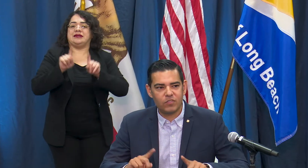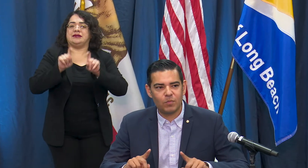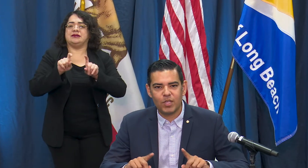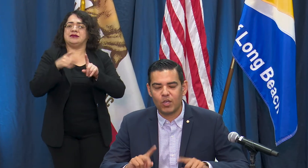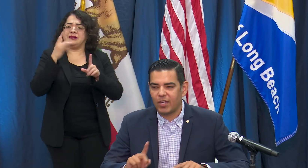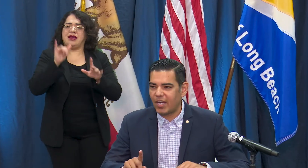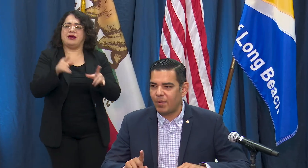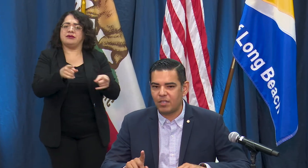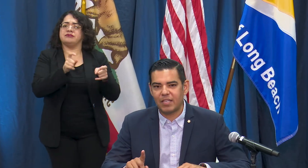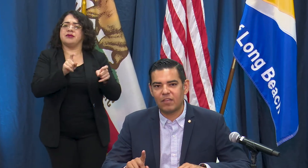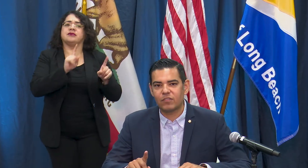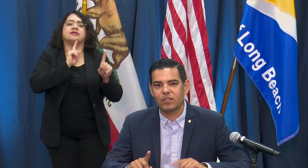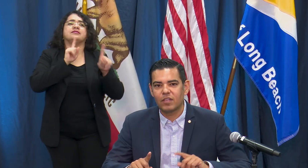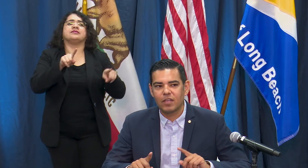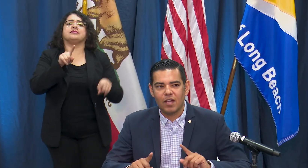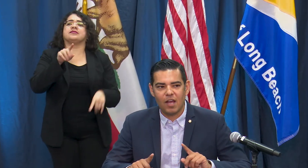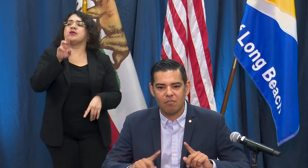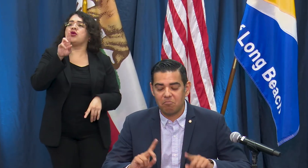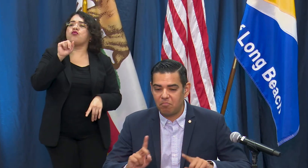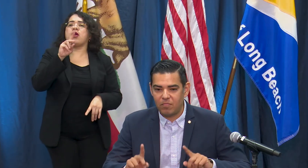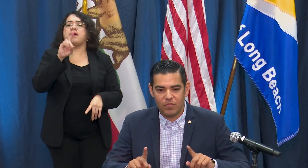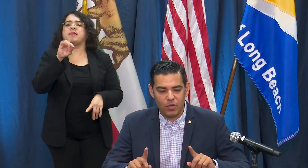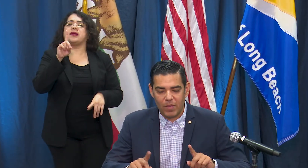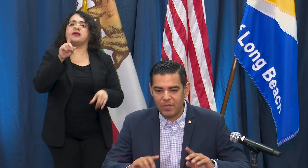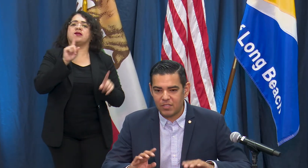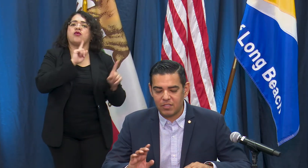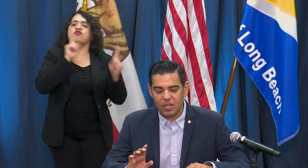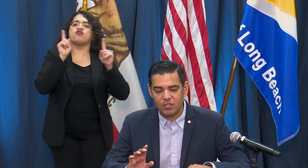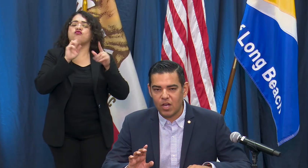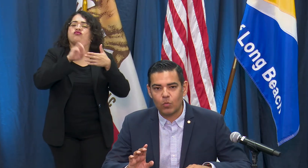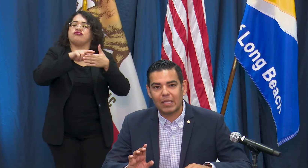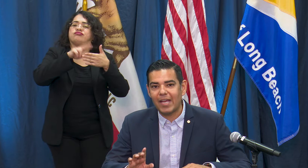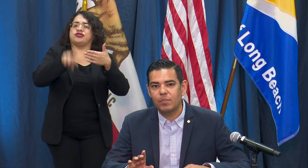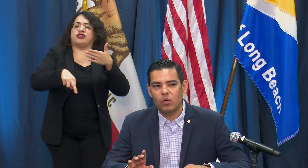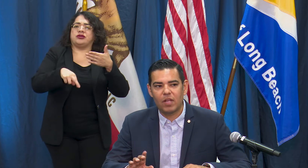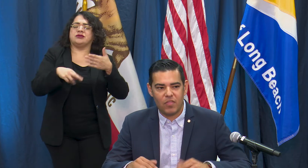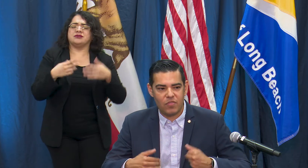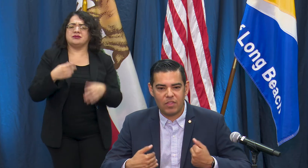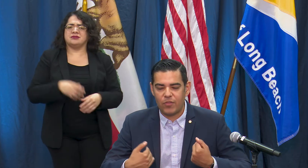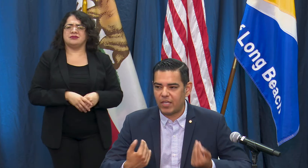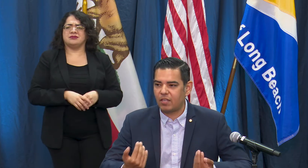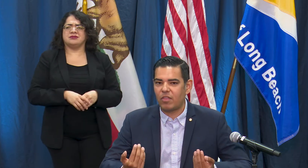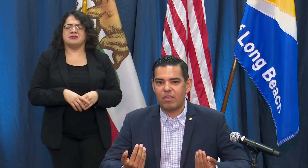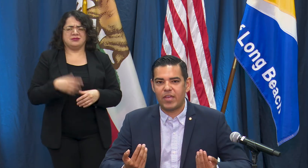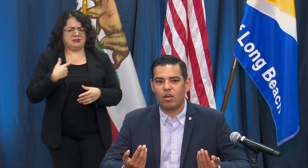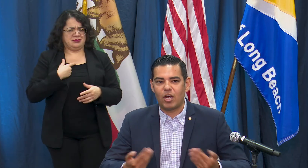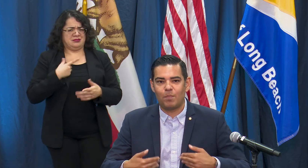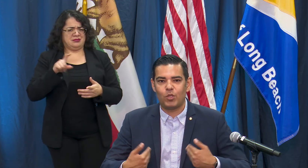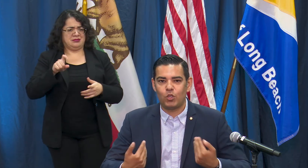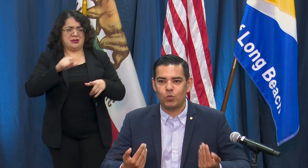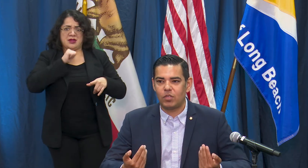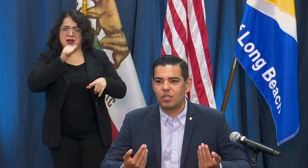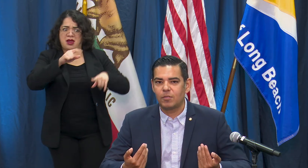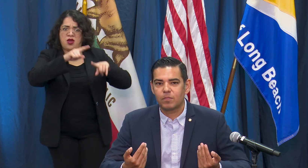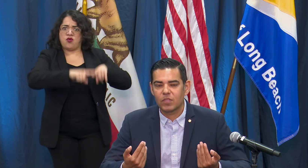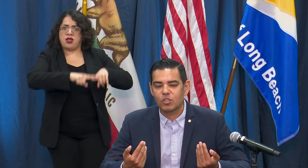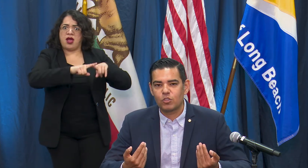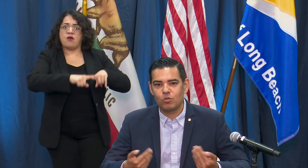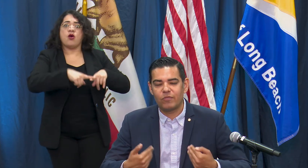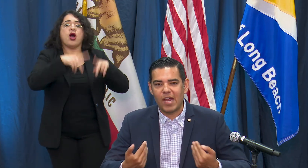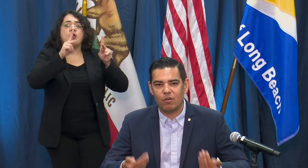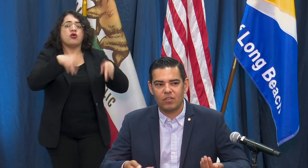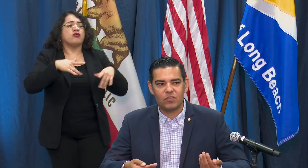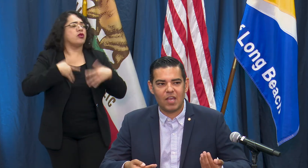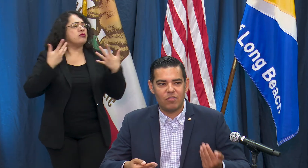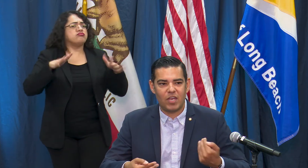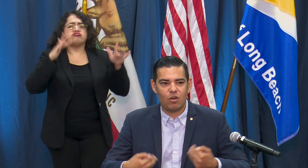we don't want someone to go get an antibody test. You know, maybe it's not reliable, and then they think that they are immune to